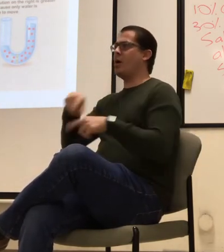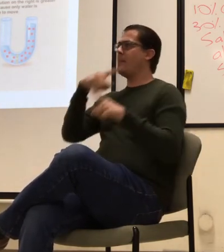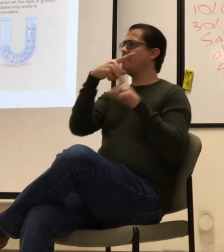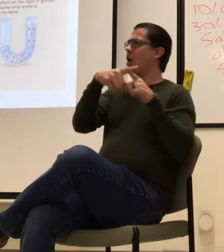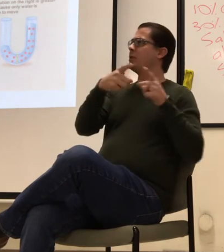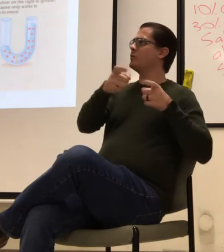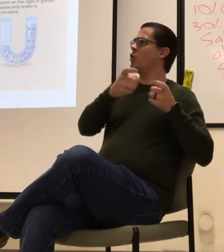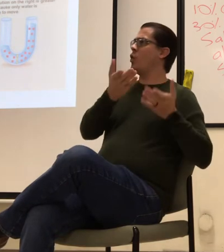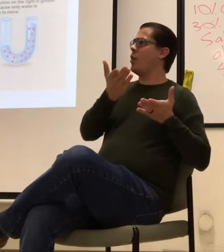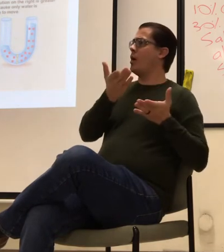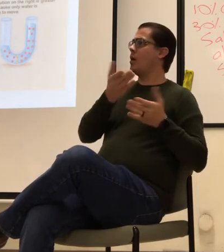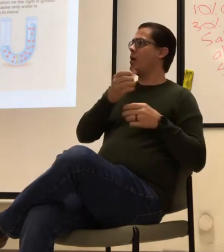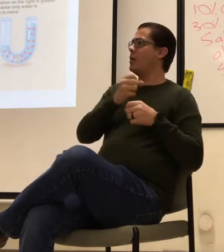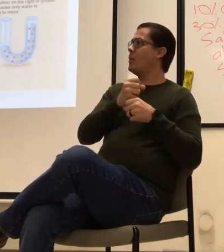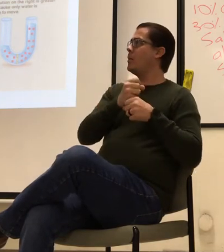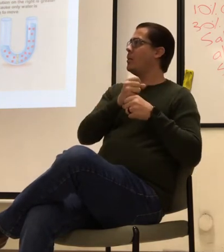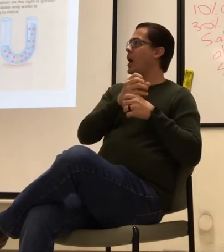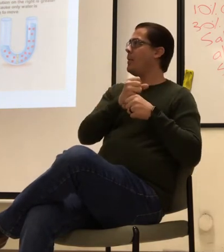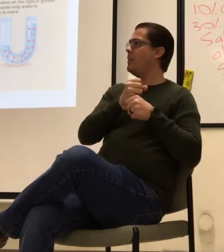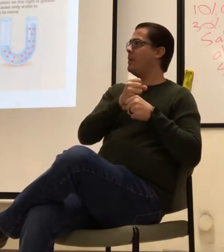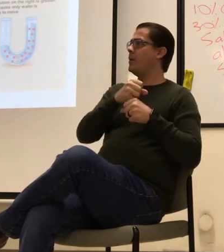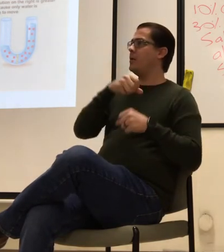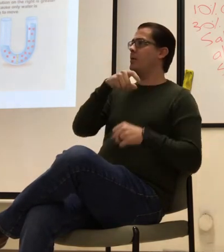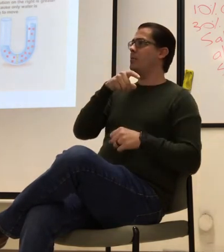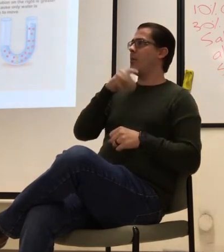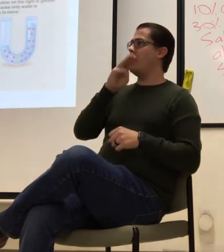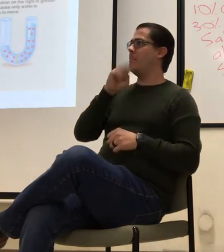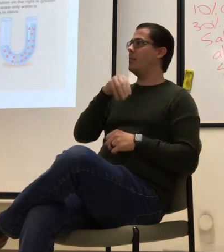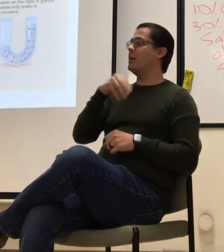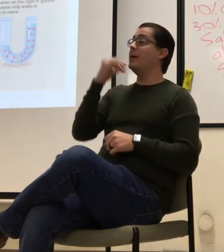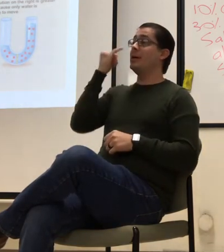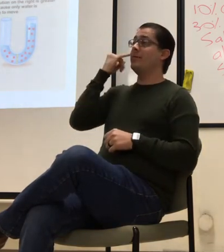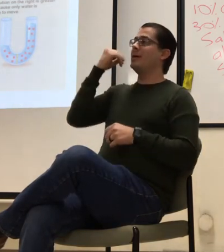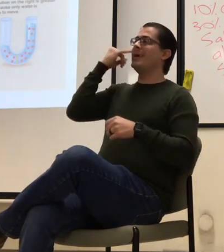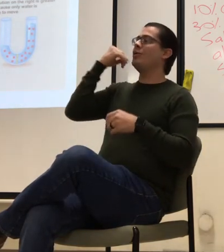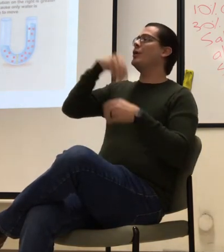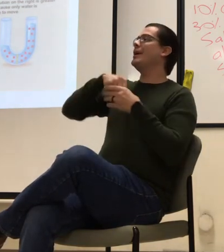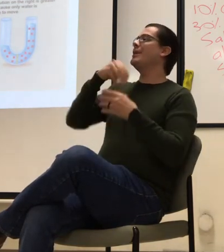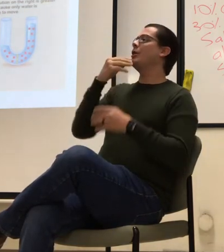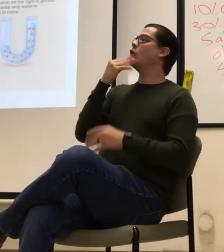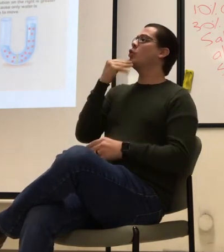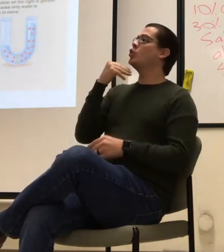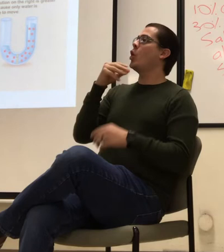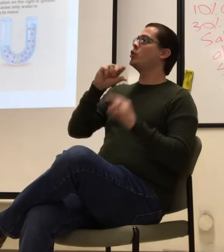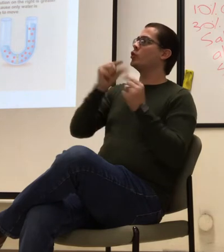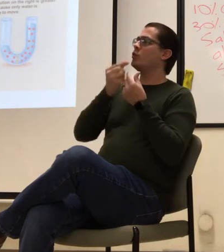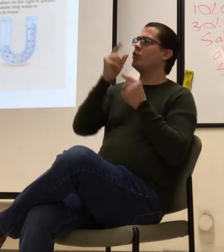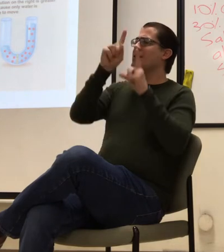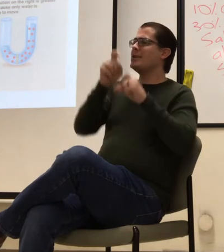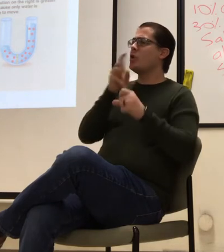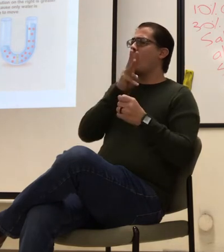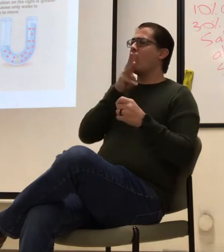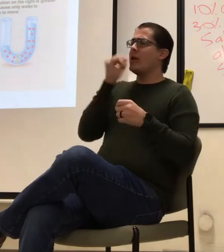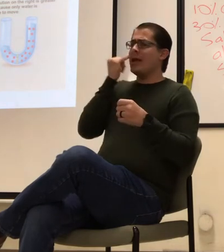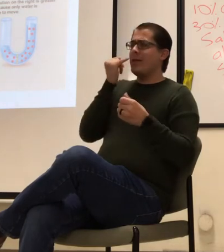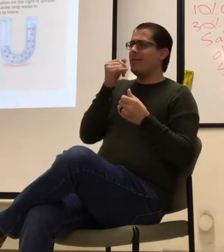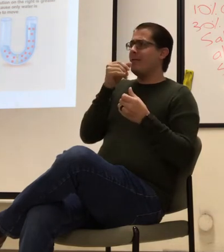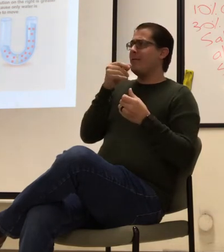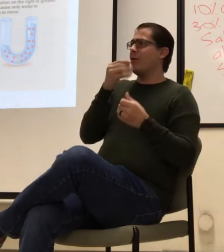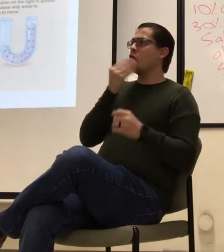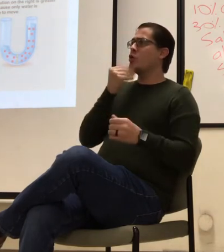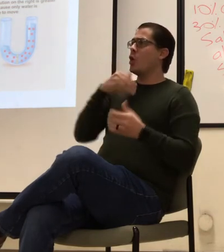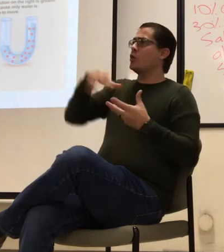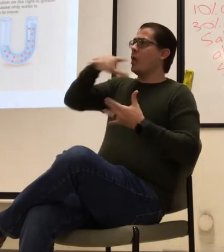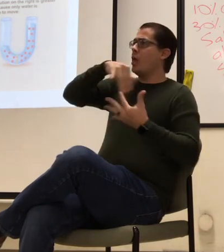is, let's say, for example, we're in the glucose group. And we're testing to see if the beaker water had glucose. What's a good